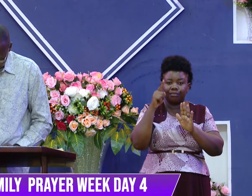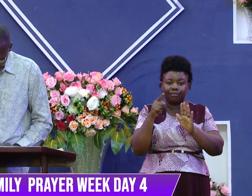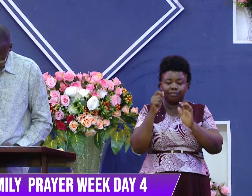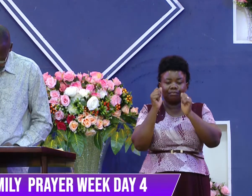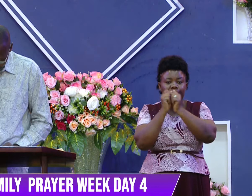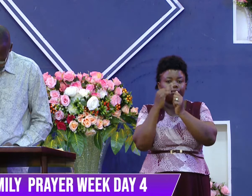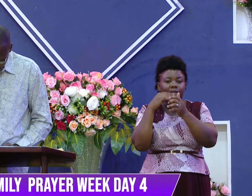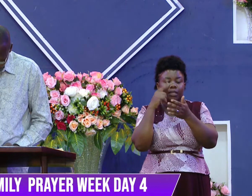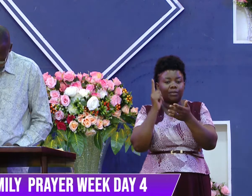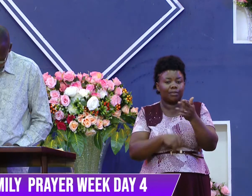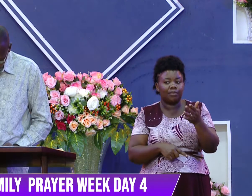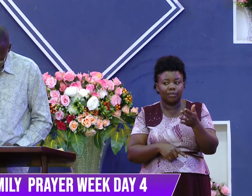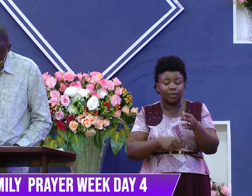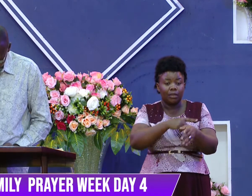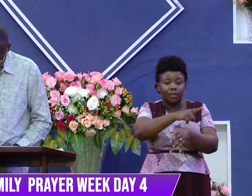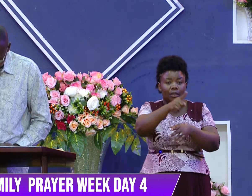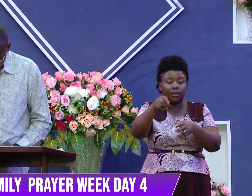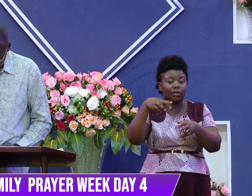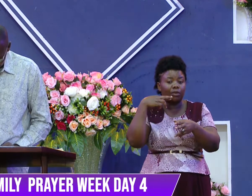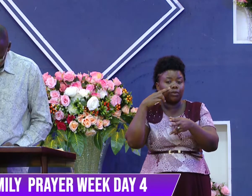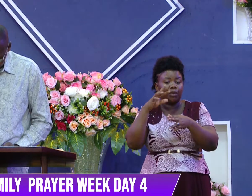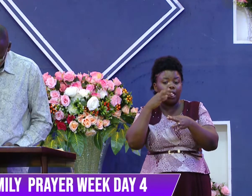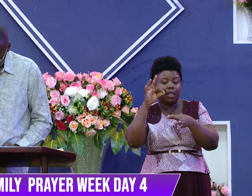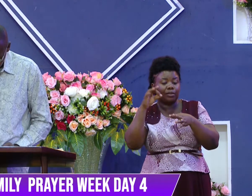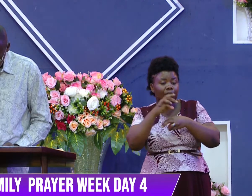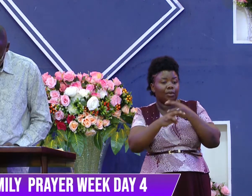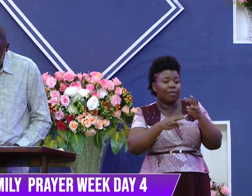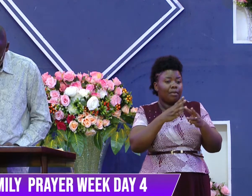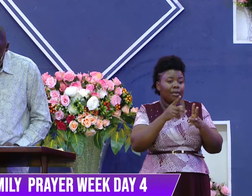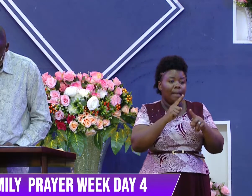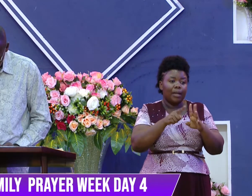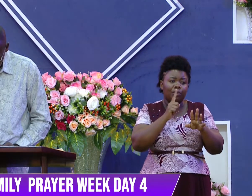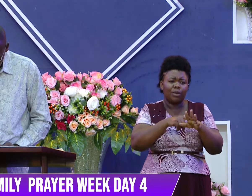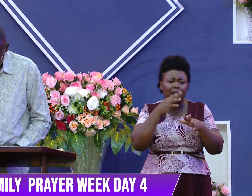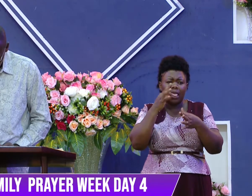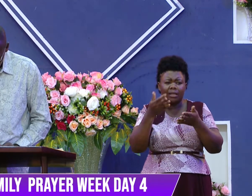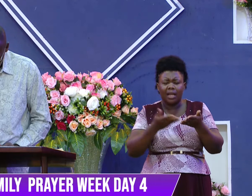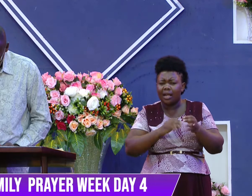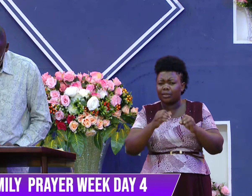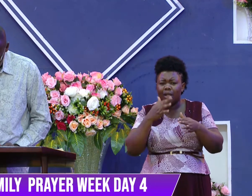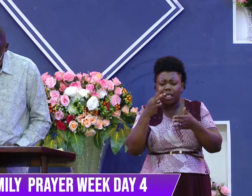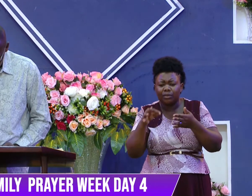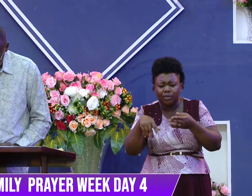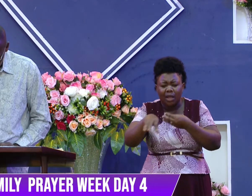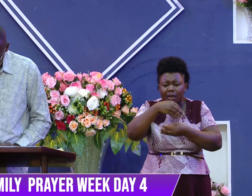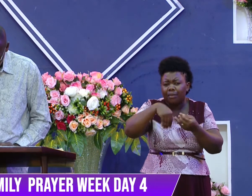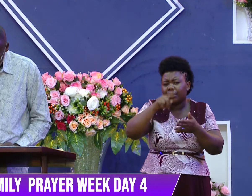lugamba nti mwe muli munnyo gwansi naye omunnyo bwe guggwaamu ensa balirungamu munnyo